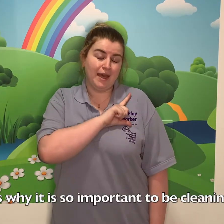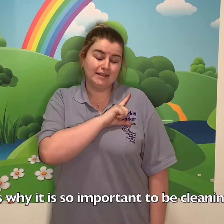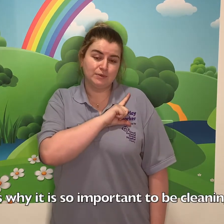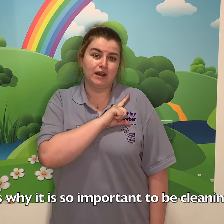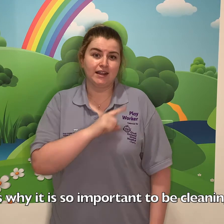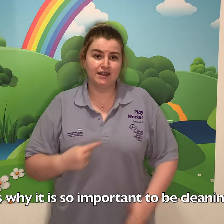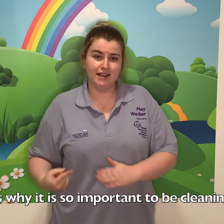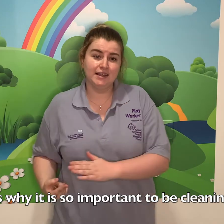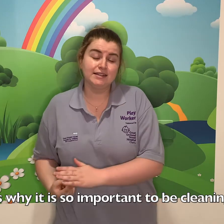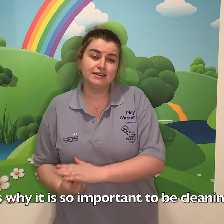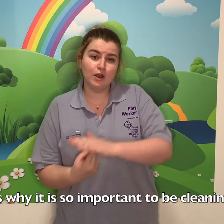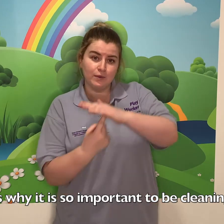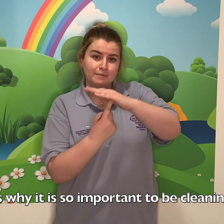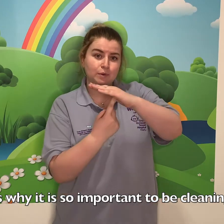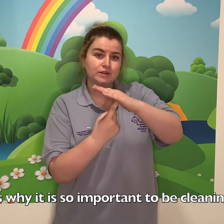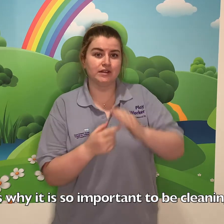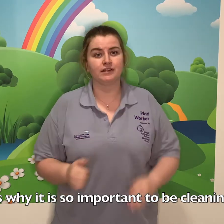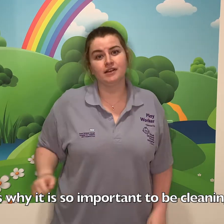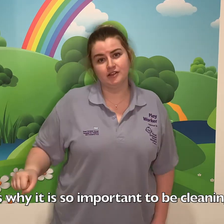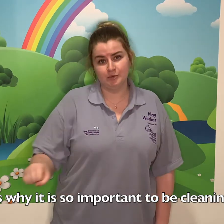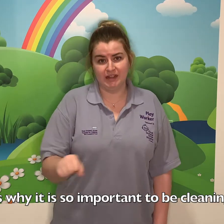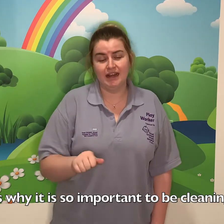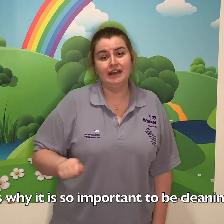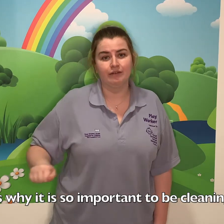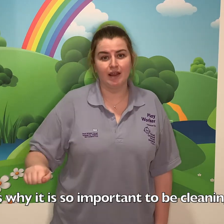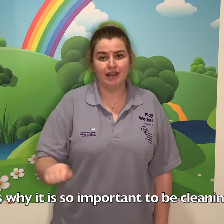That's why it's so important to be cleaning regularly.